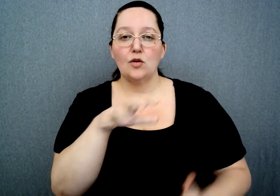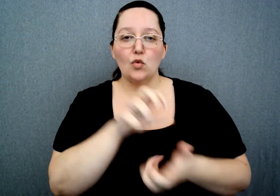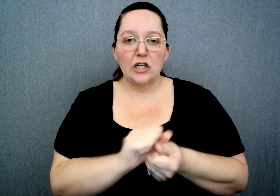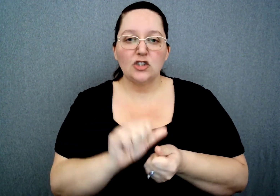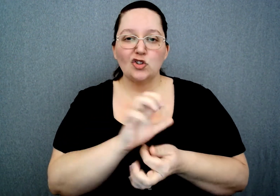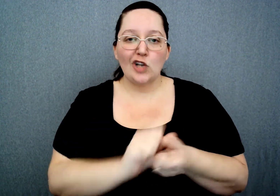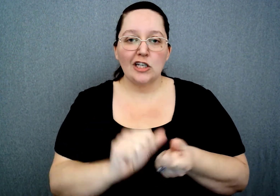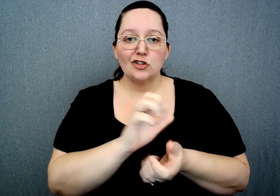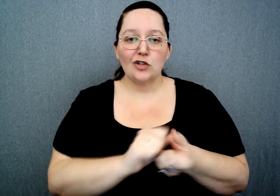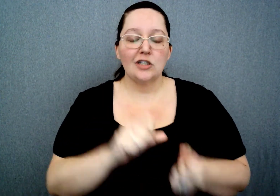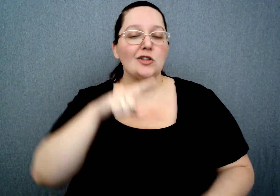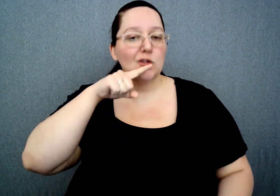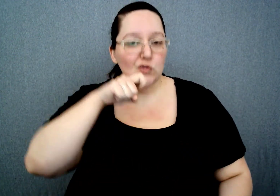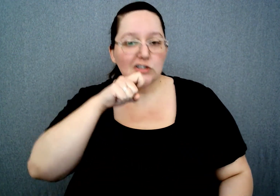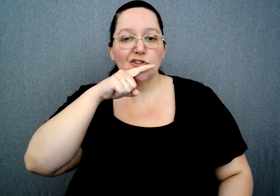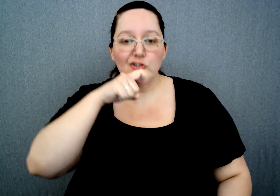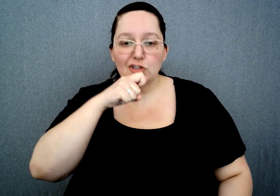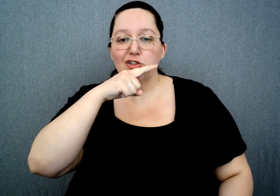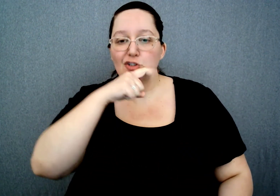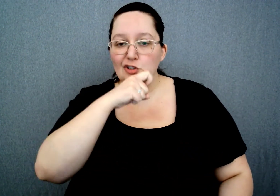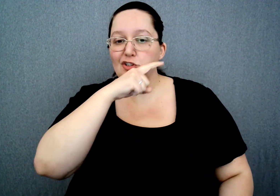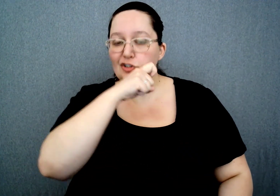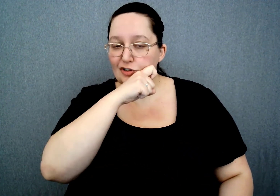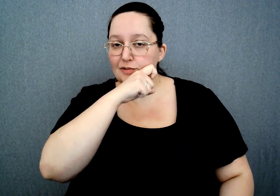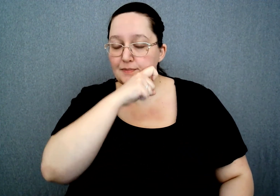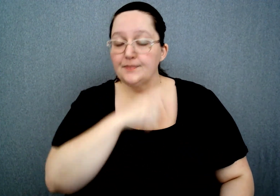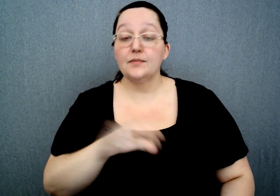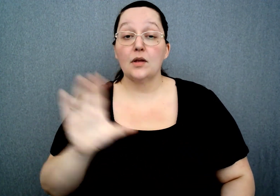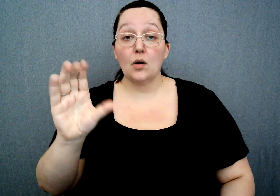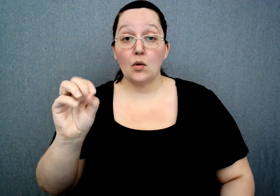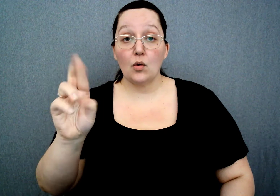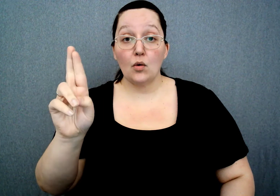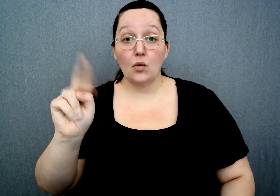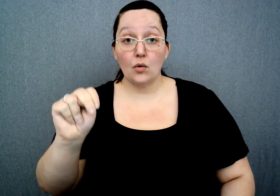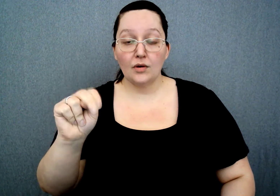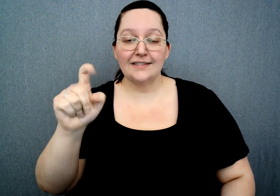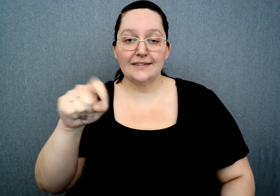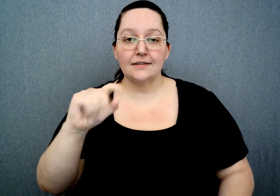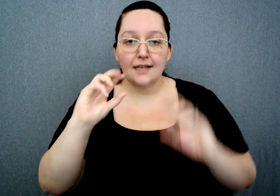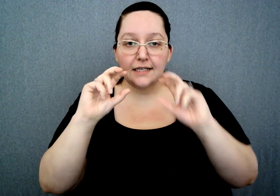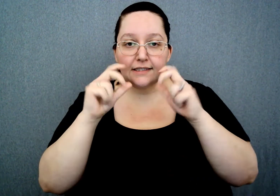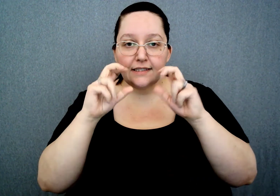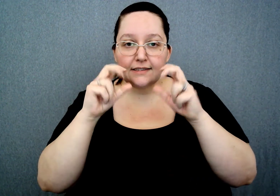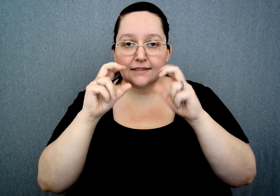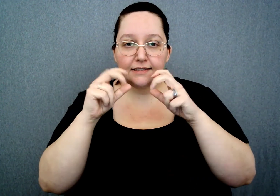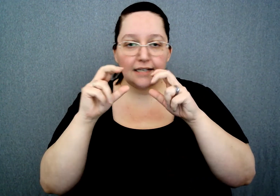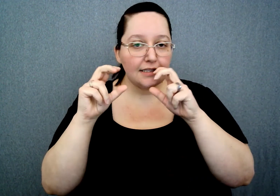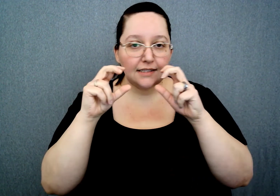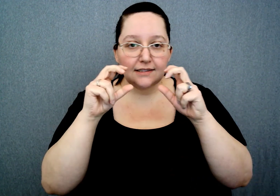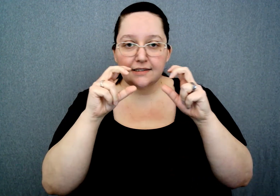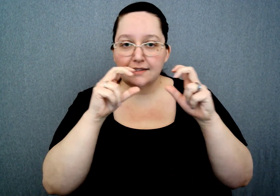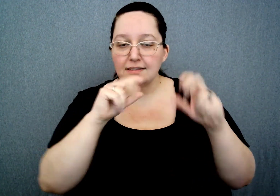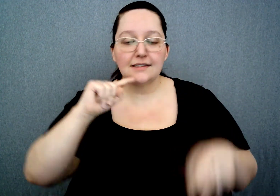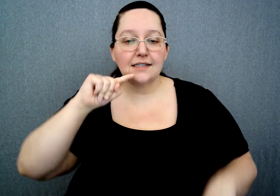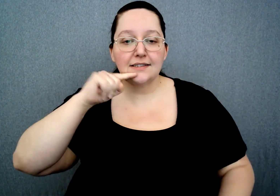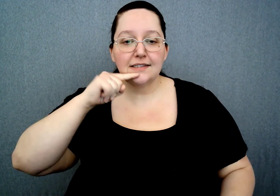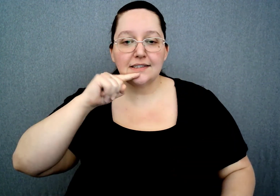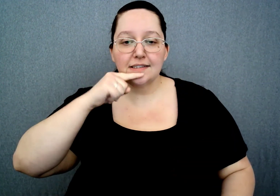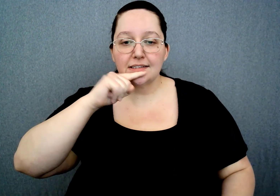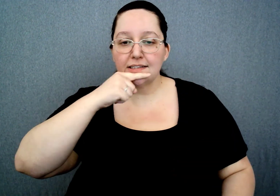crunching, like you're crunching your cereal. Crunch, crunch, crunch, crunch. But corn, it's like you're nibbling on it, right? Think about eating an